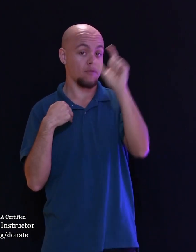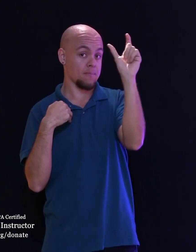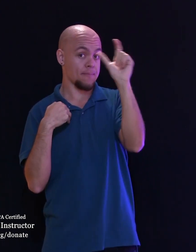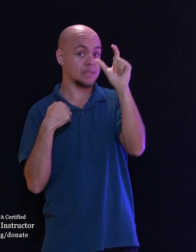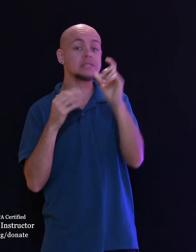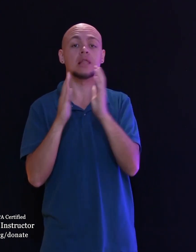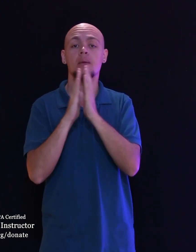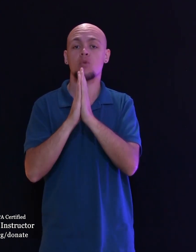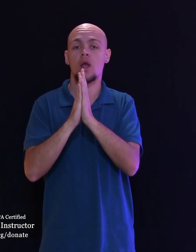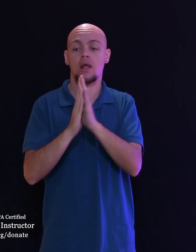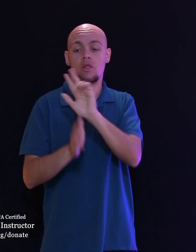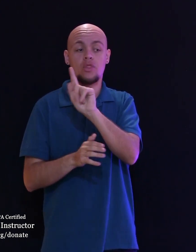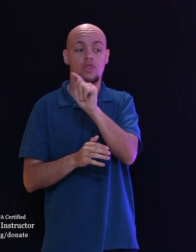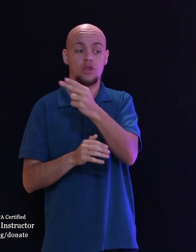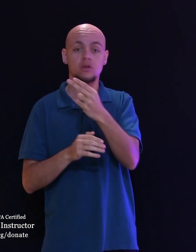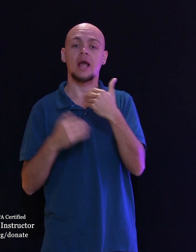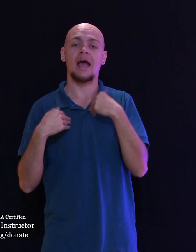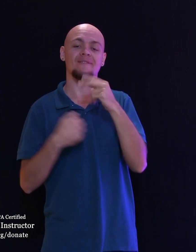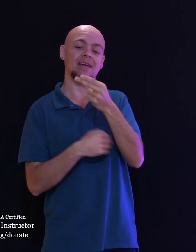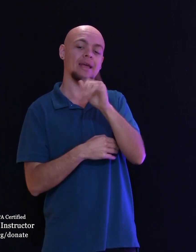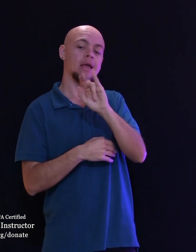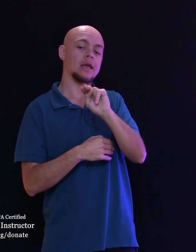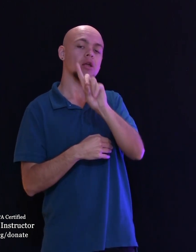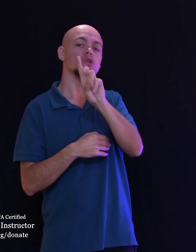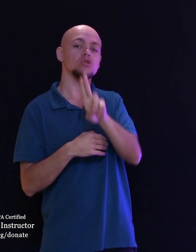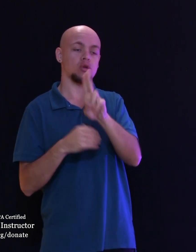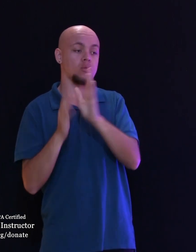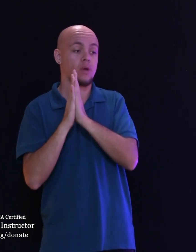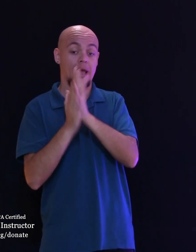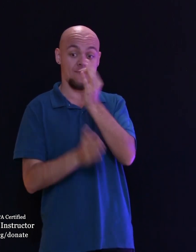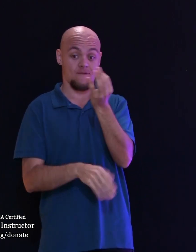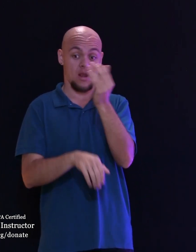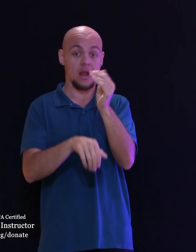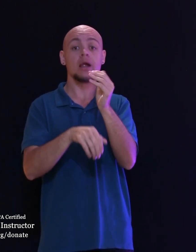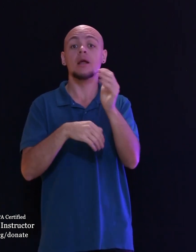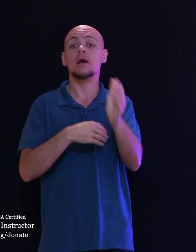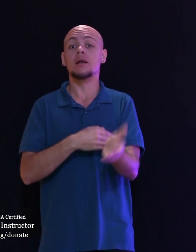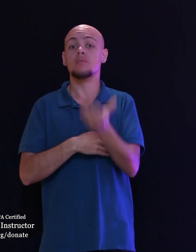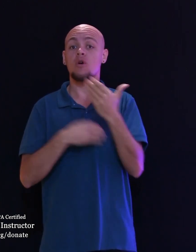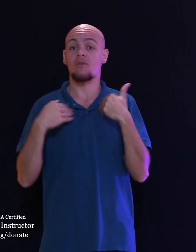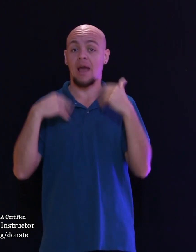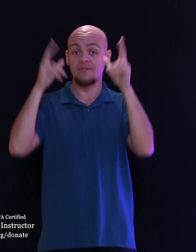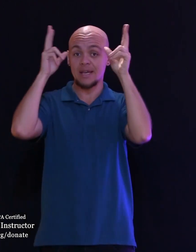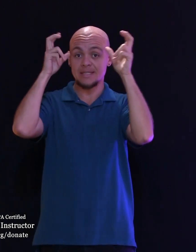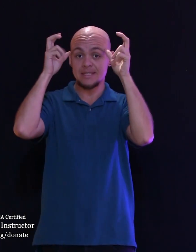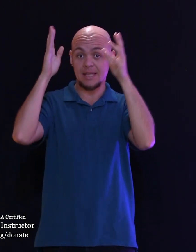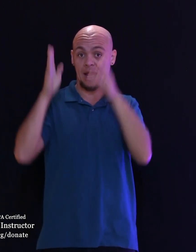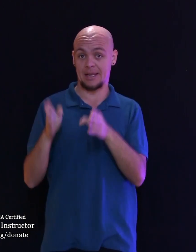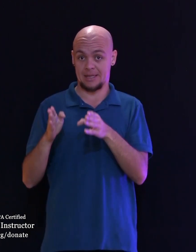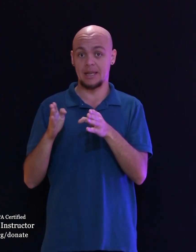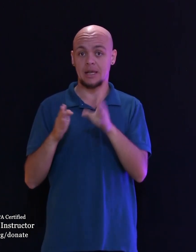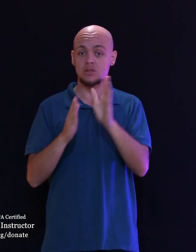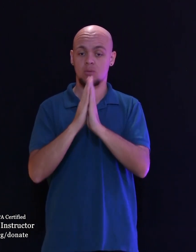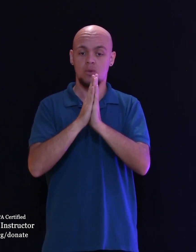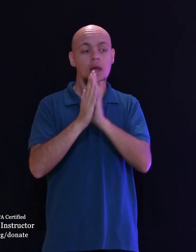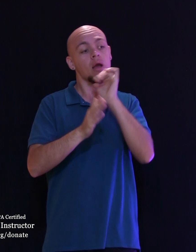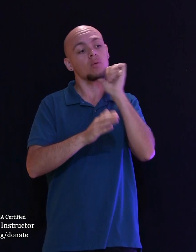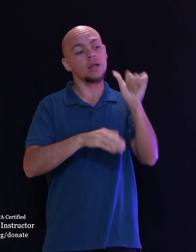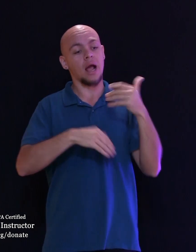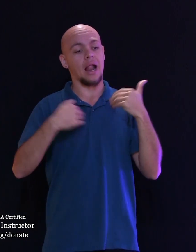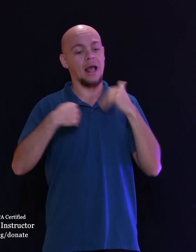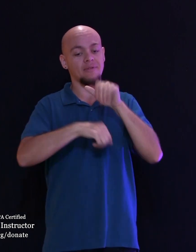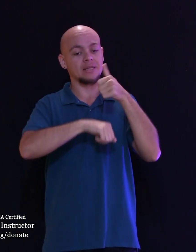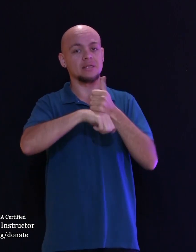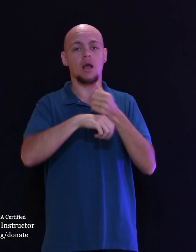prayer. And Thursday morning, we're going to do a Hindu prayer. And Friday morning, we're going to do a Satanist prayer. That way, we don't establish one religion over the